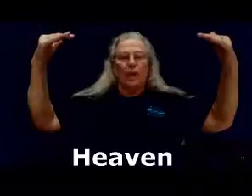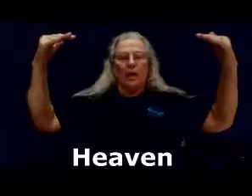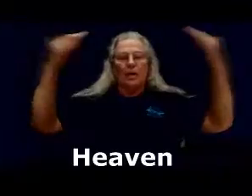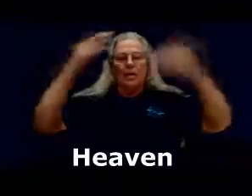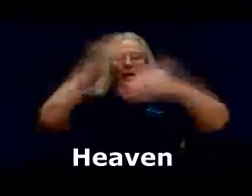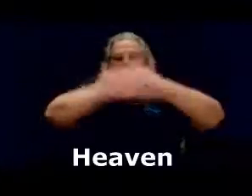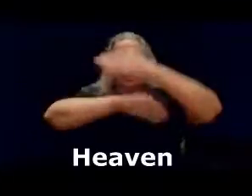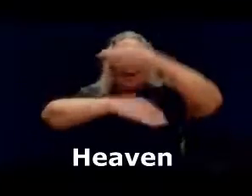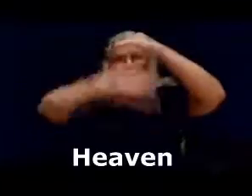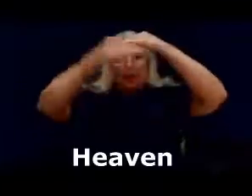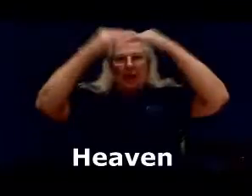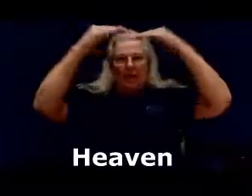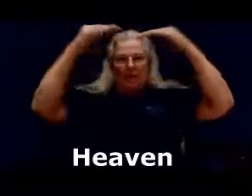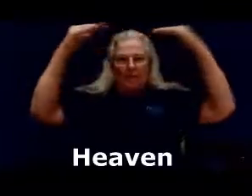head. Heavenly.